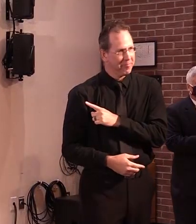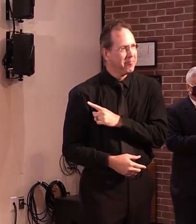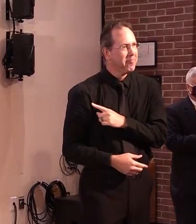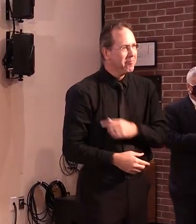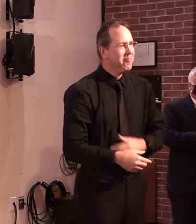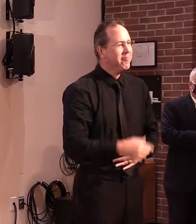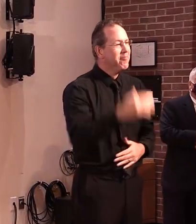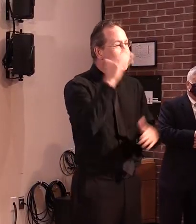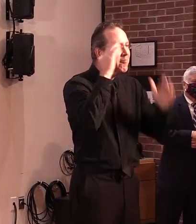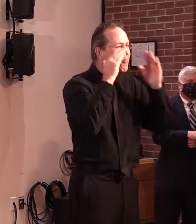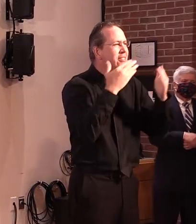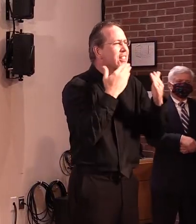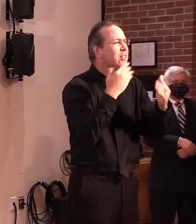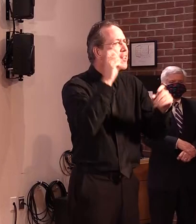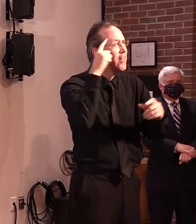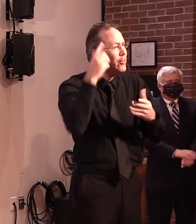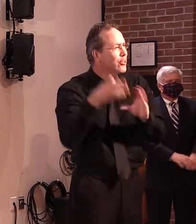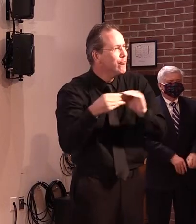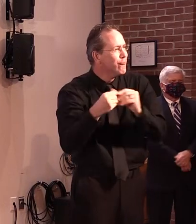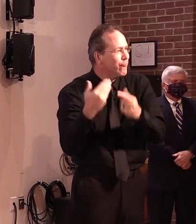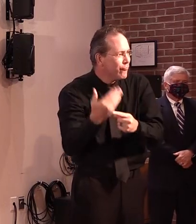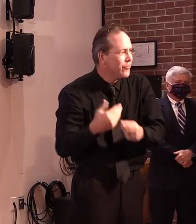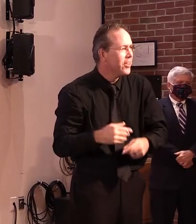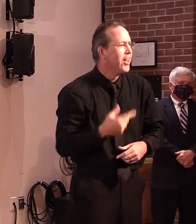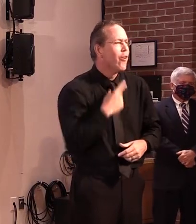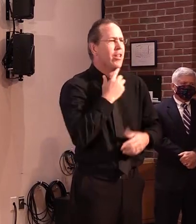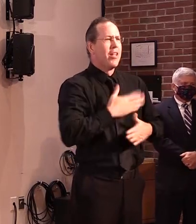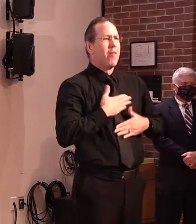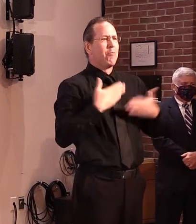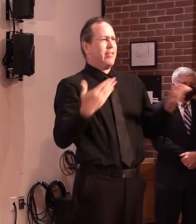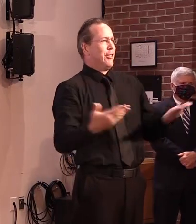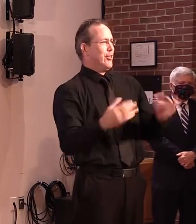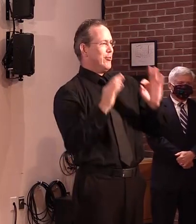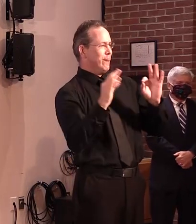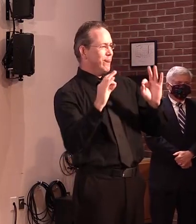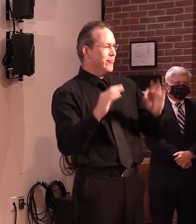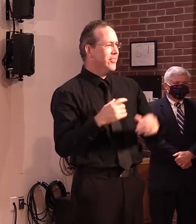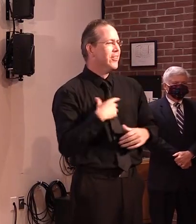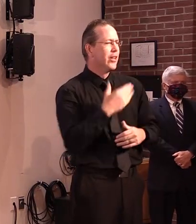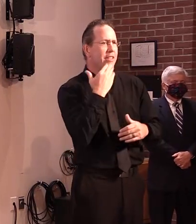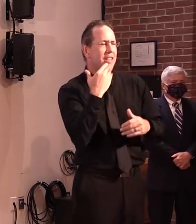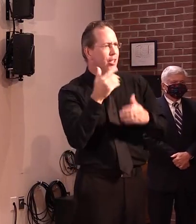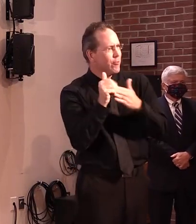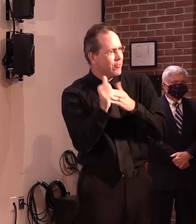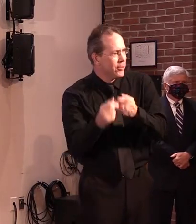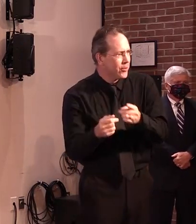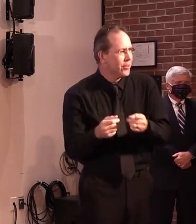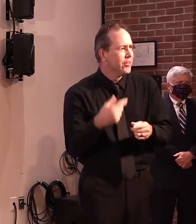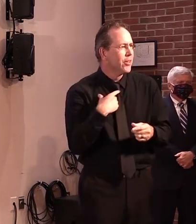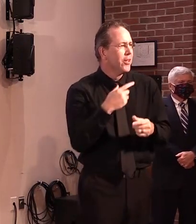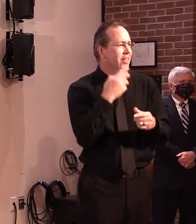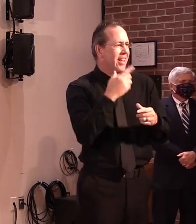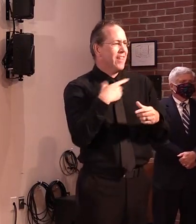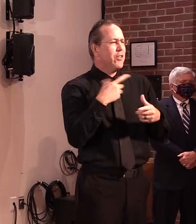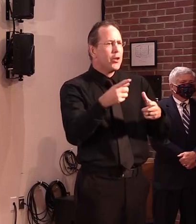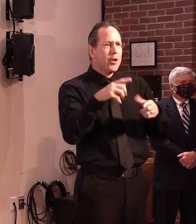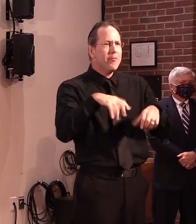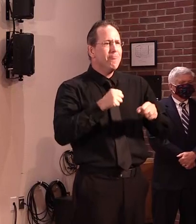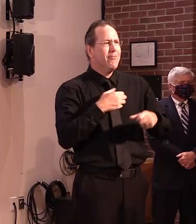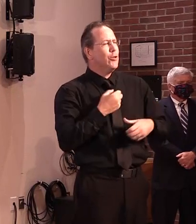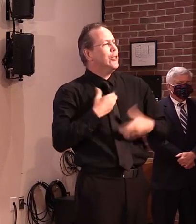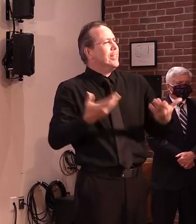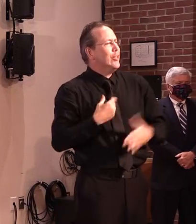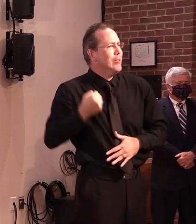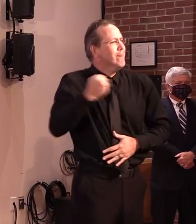Scott. It's a real pleasure to be with you today, even be it virtually. But I do appreciate you giving me